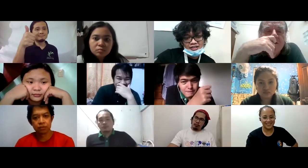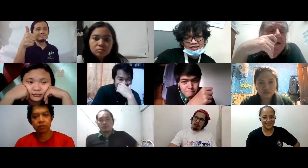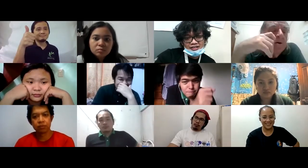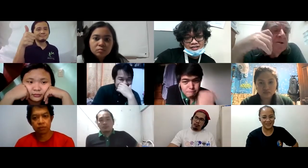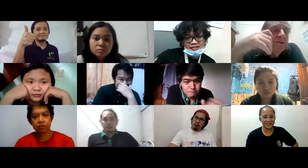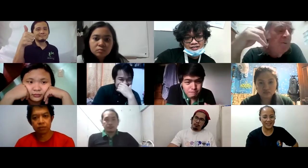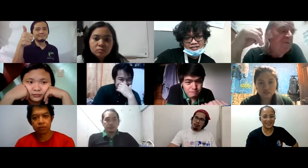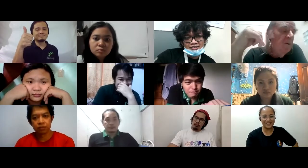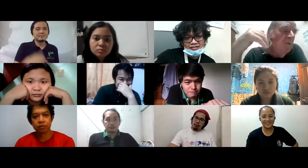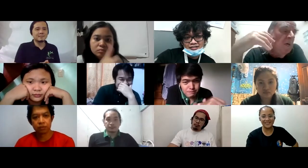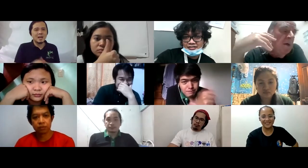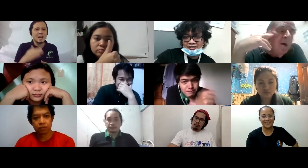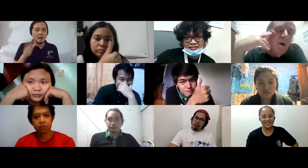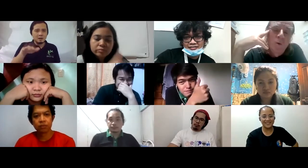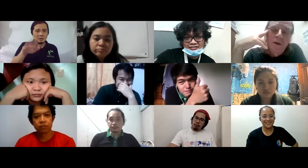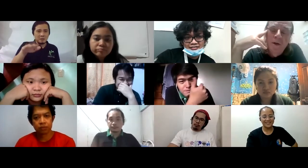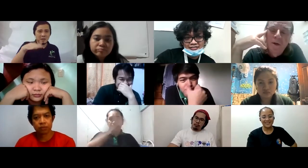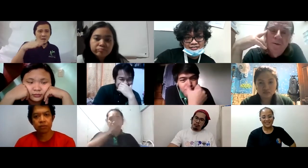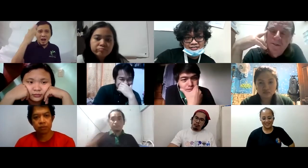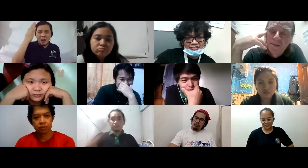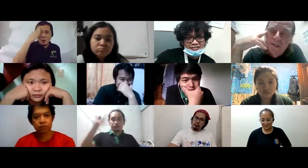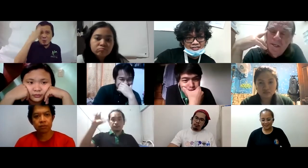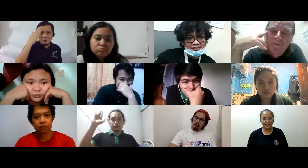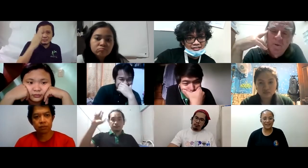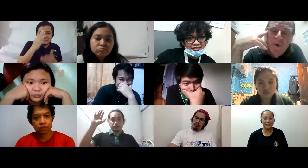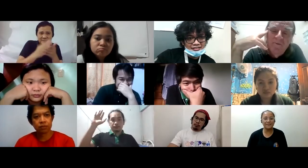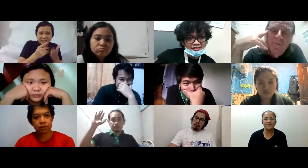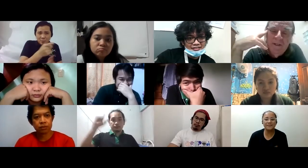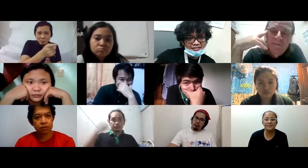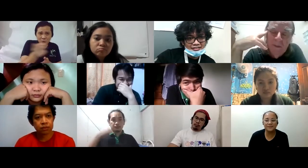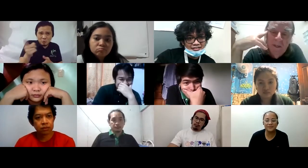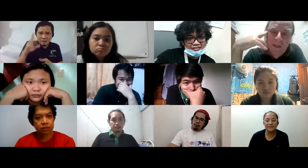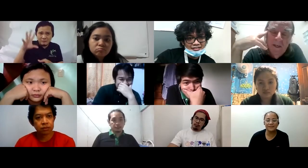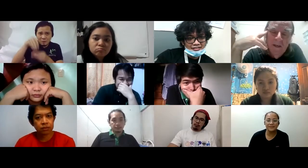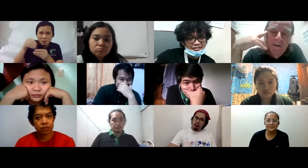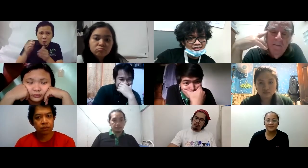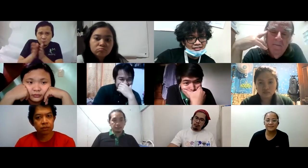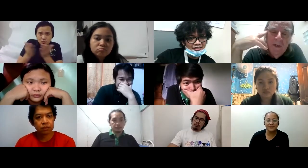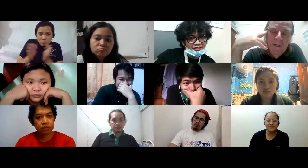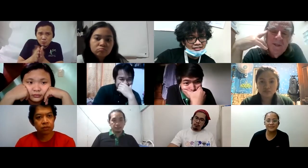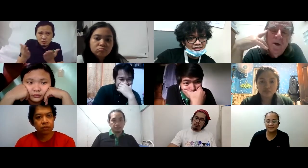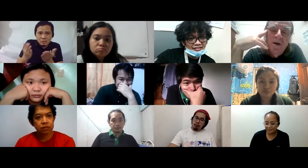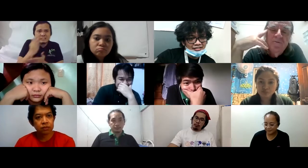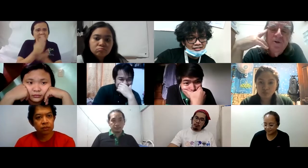So we'll be focusing on the book, the teaching book.